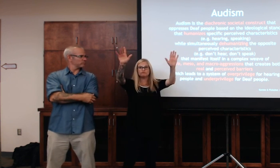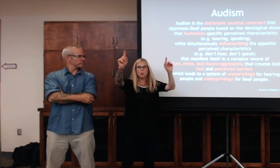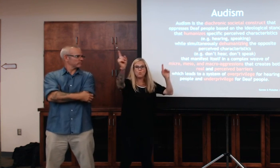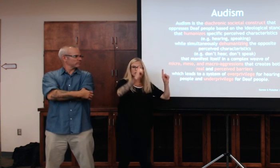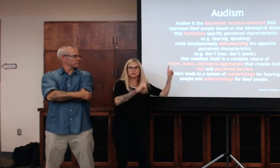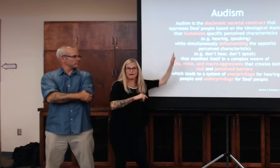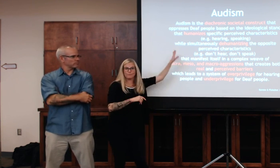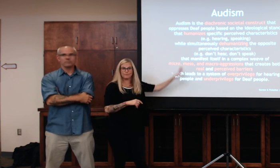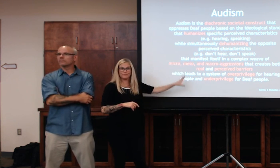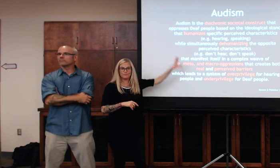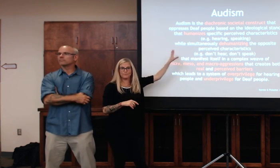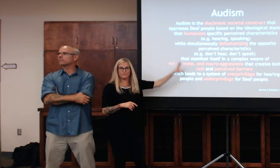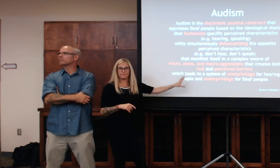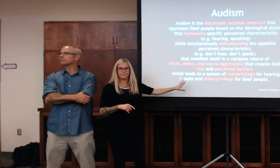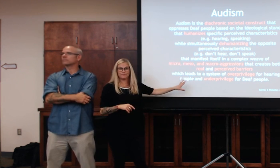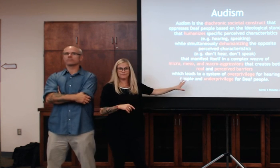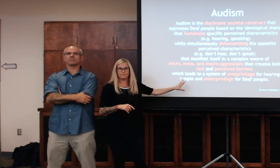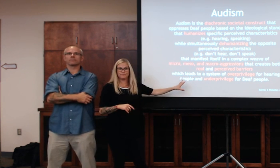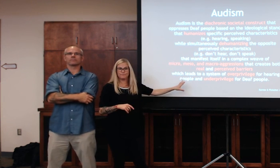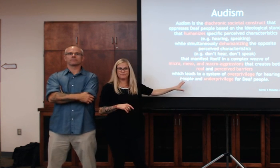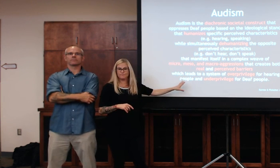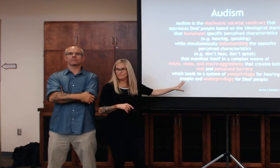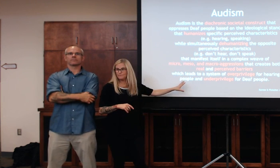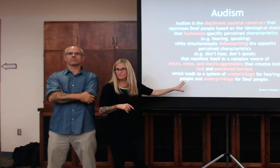Mm-hmm. Any questions about this slide?